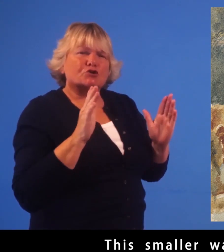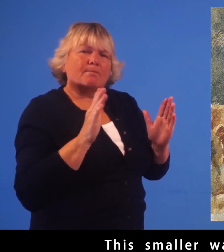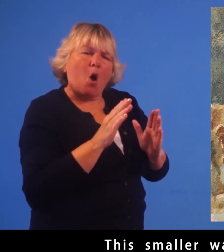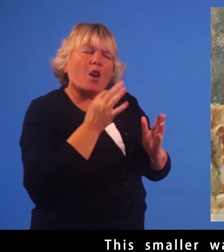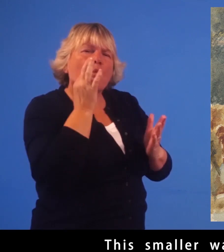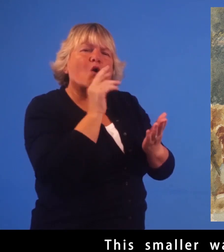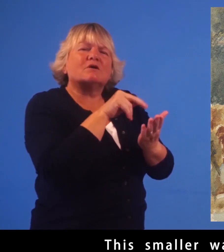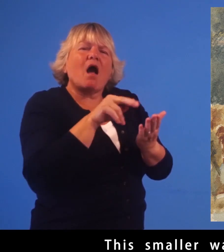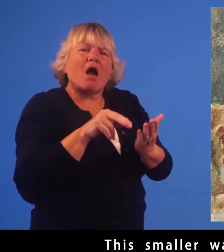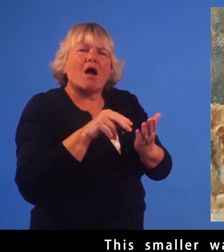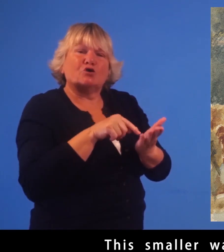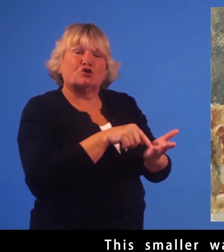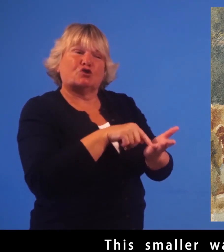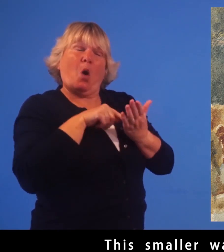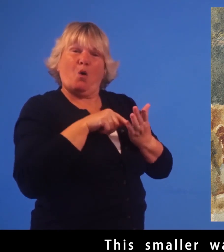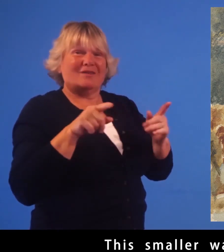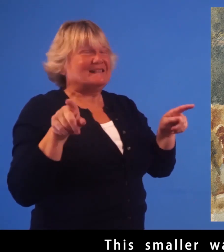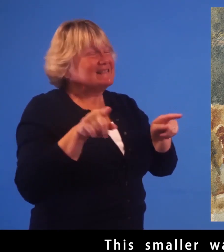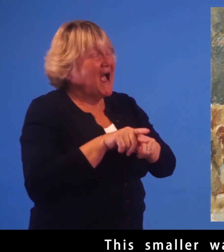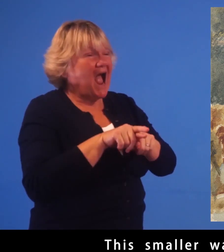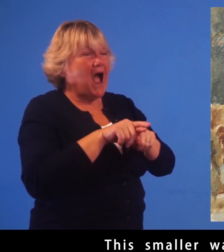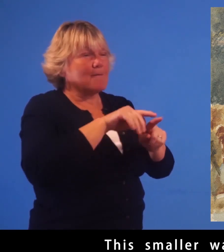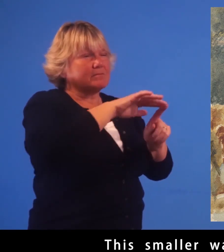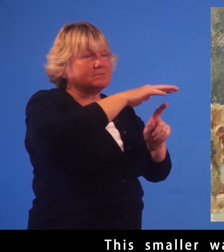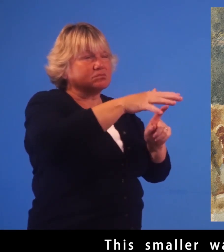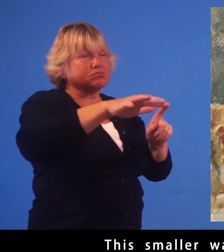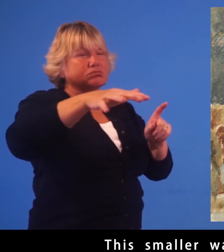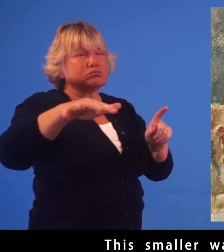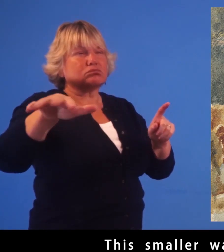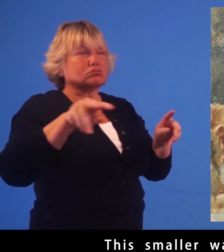This smaller watercolour conveys the same sweeping vista.